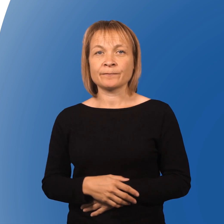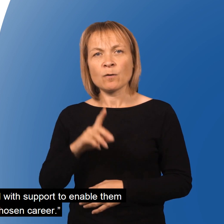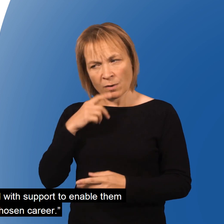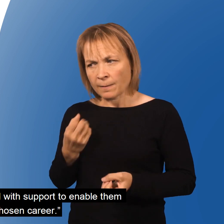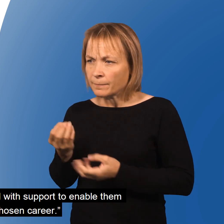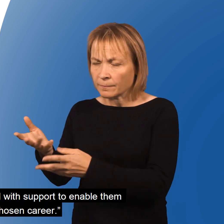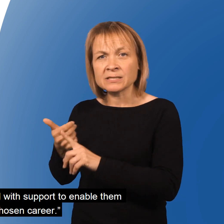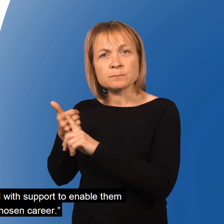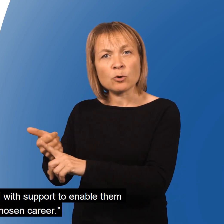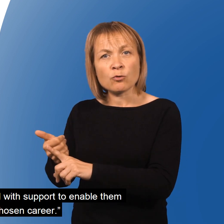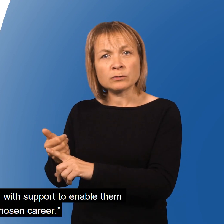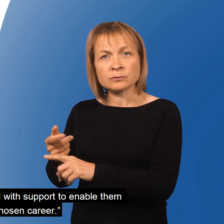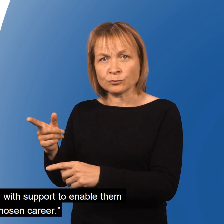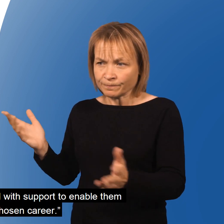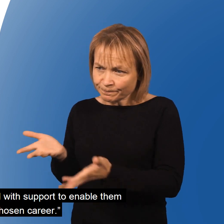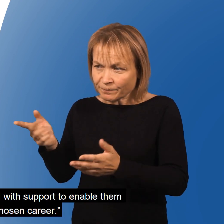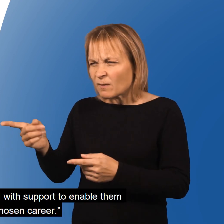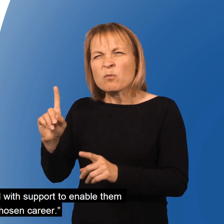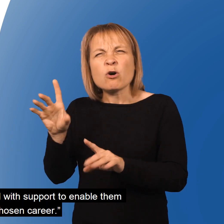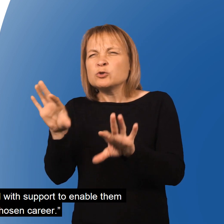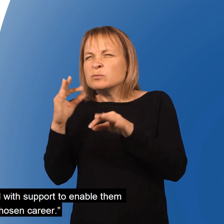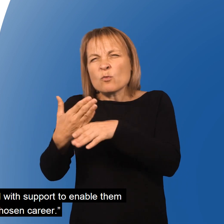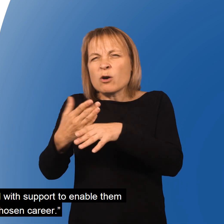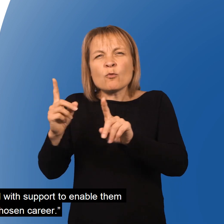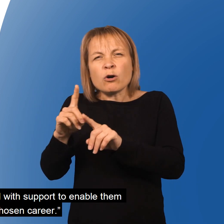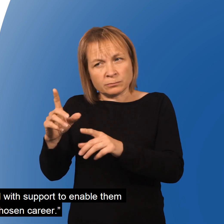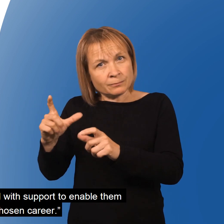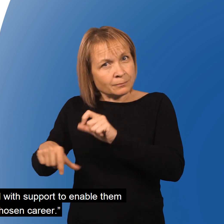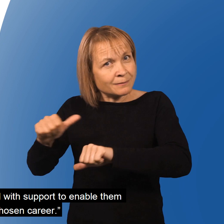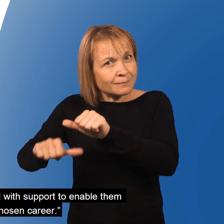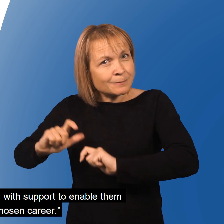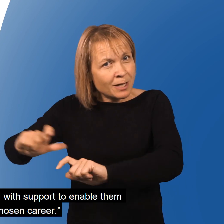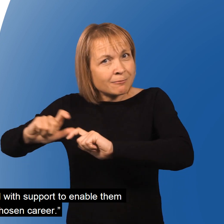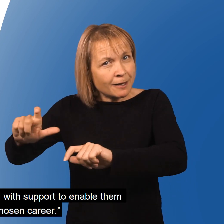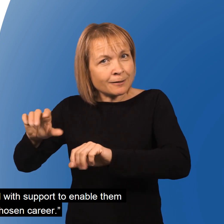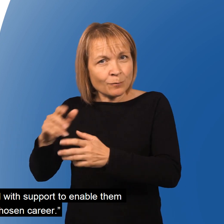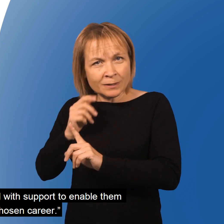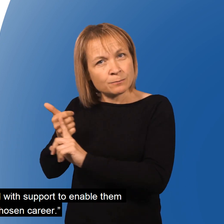They will be provided with support to enable them to progress in their chosen career.